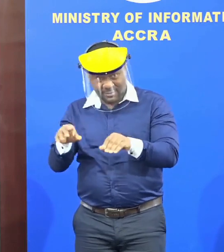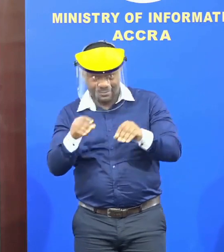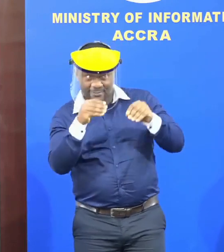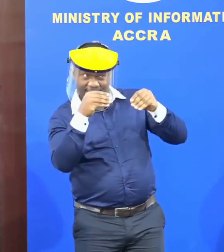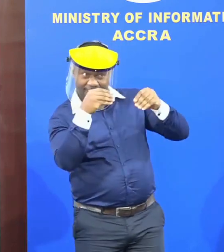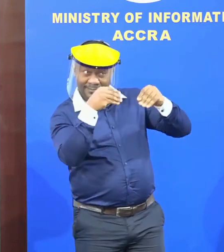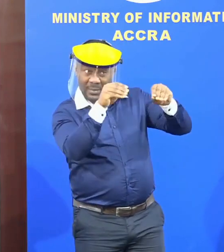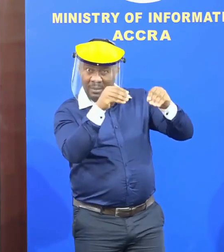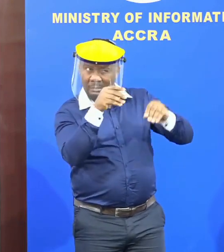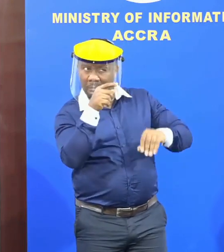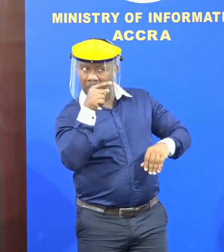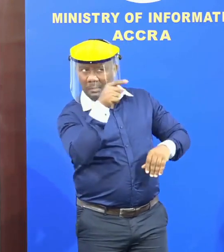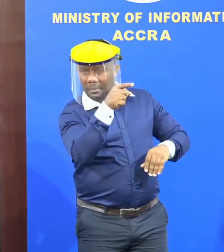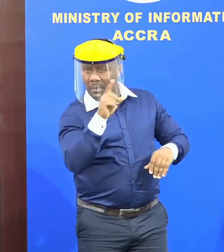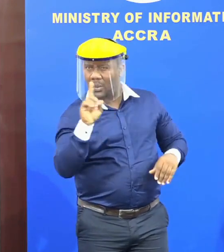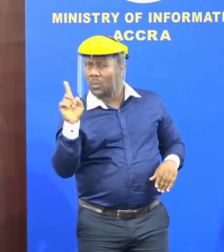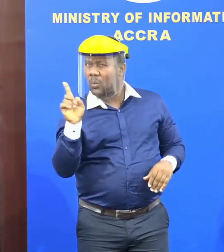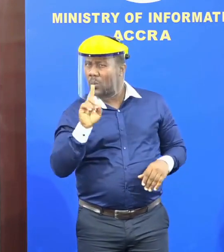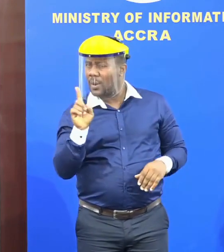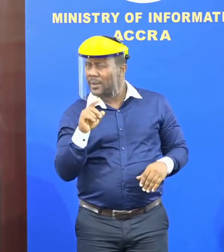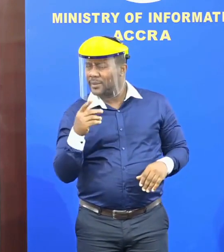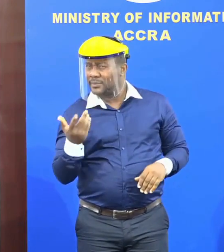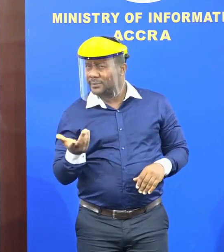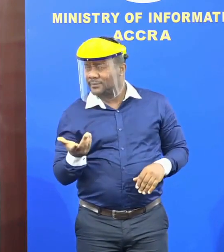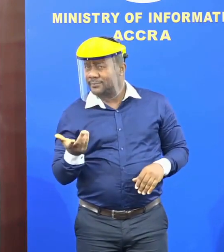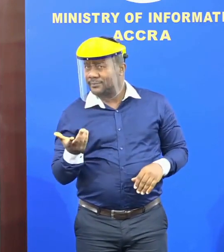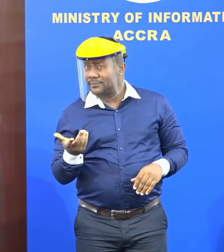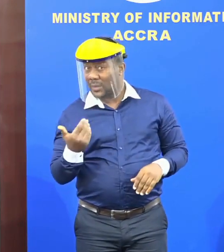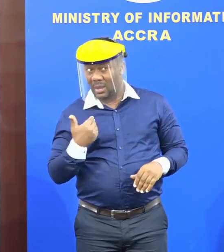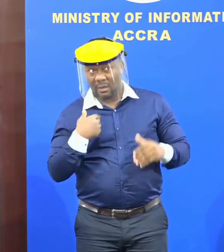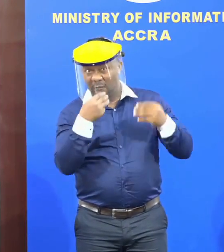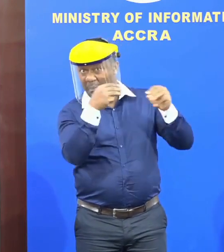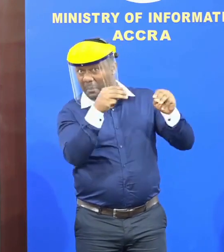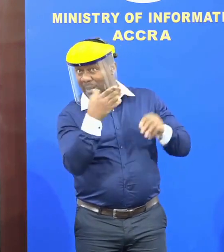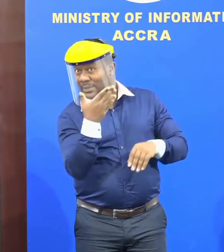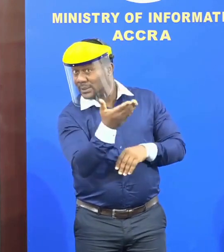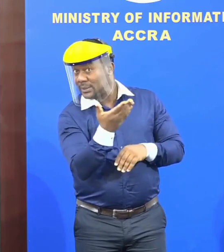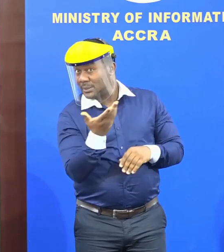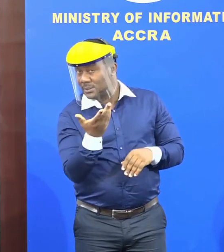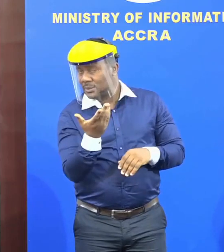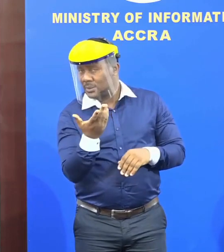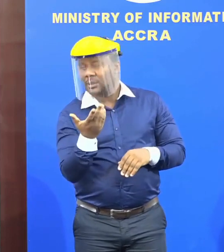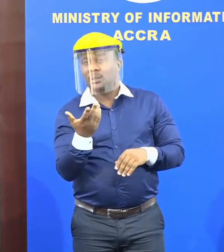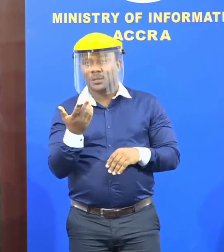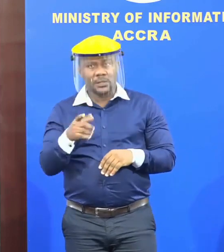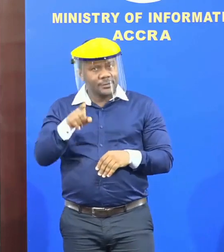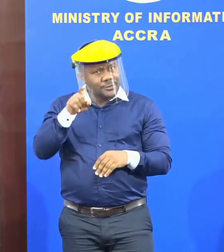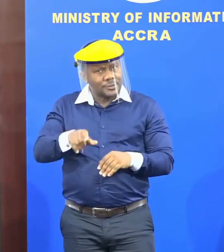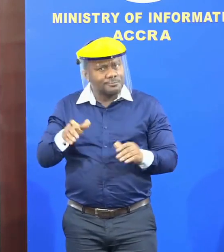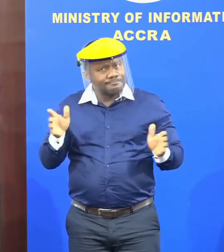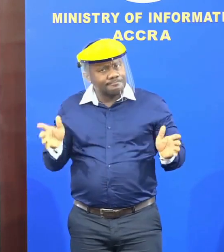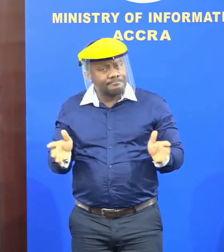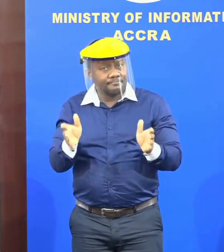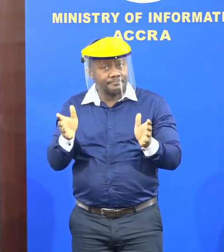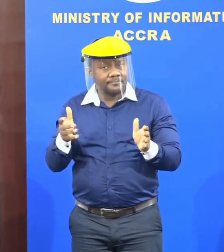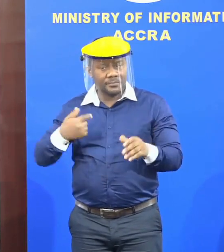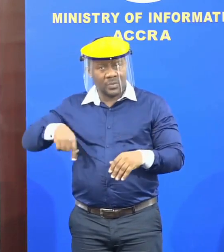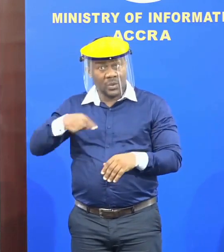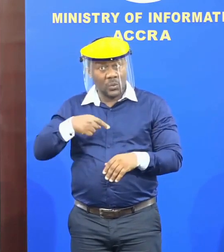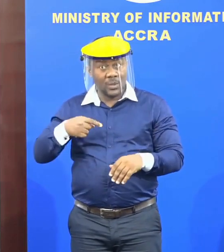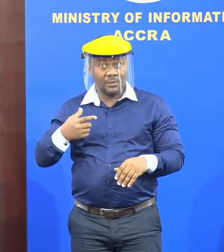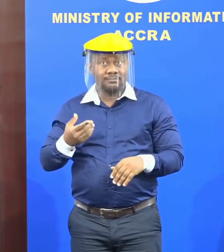asking them to come and process locally? So there's the need for us to enhance our